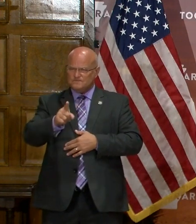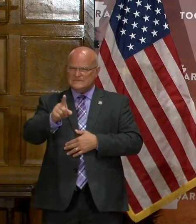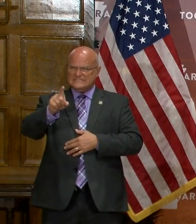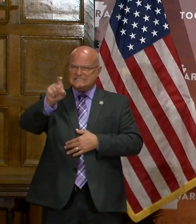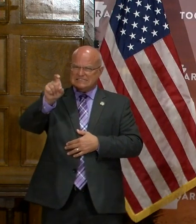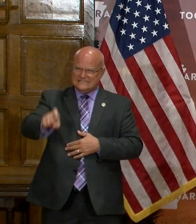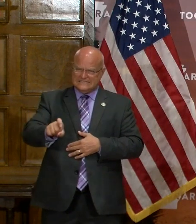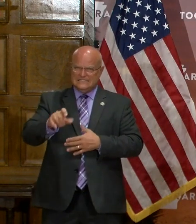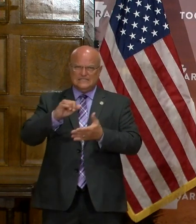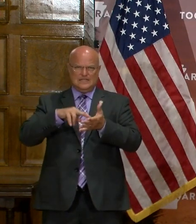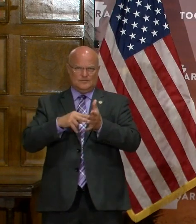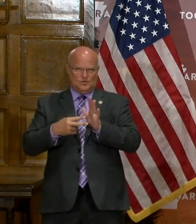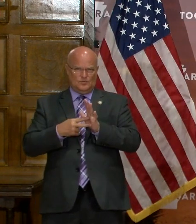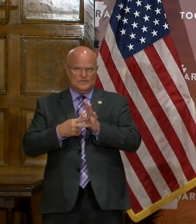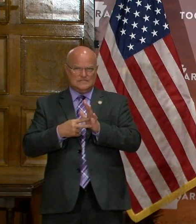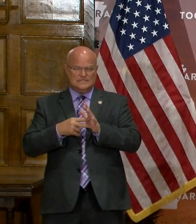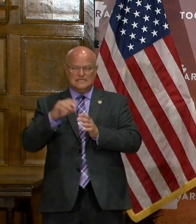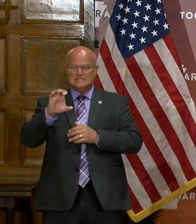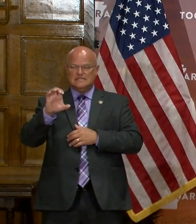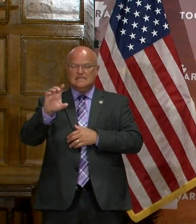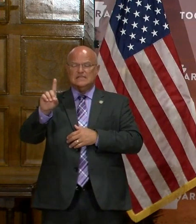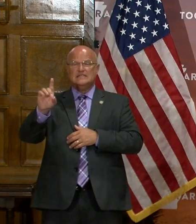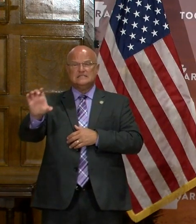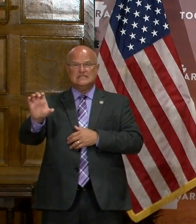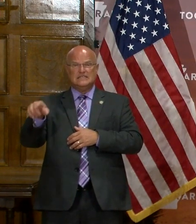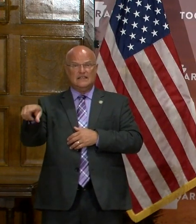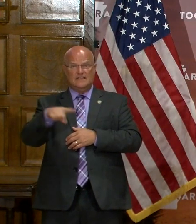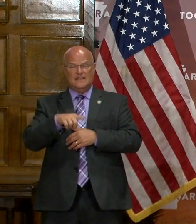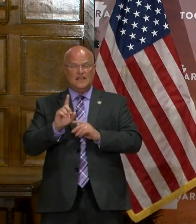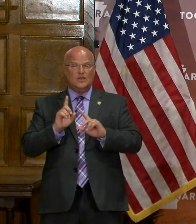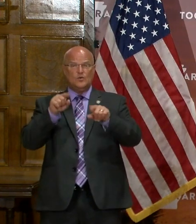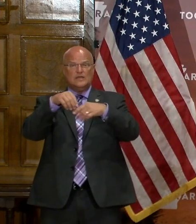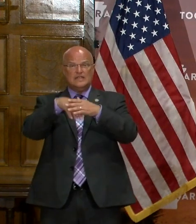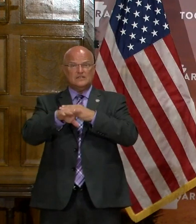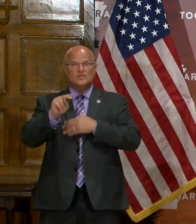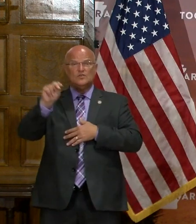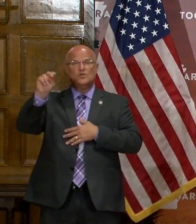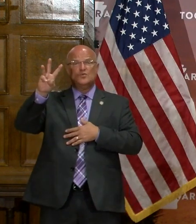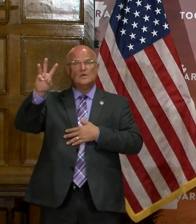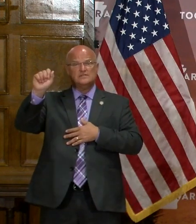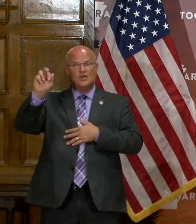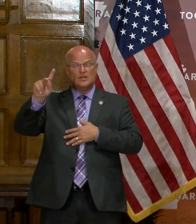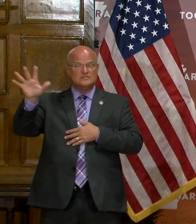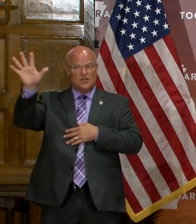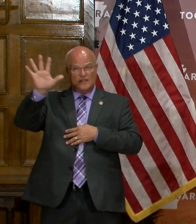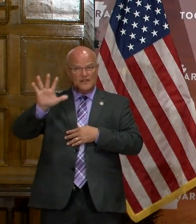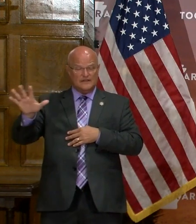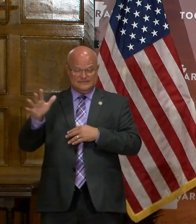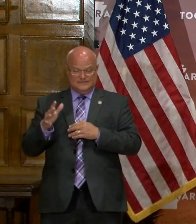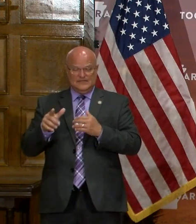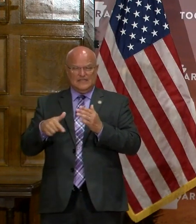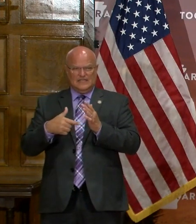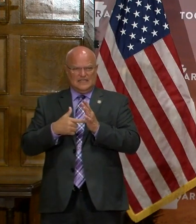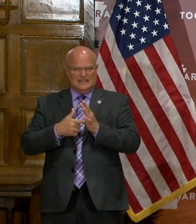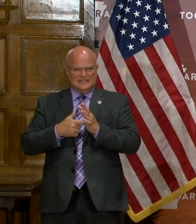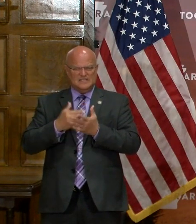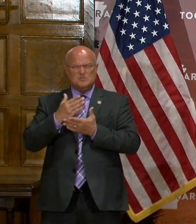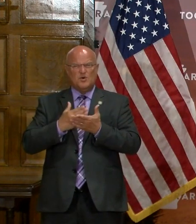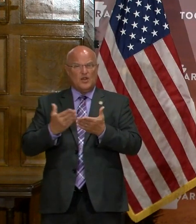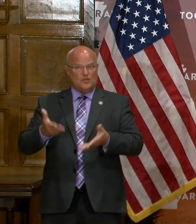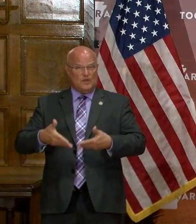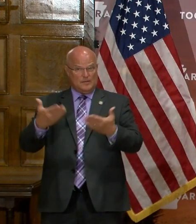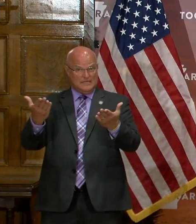urgency for that purpose. The CDC, as they went into Northwest Arkansas, this is part